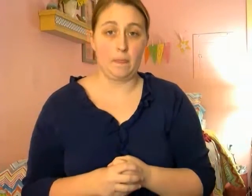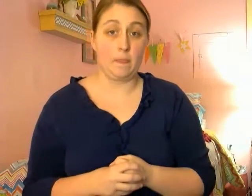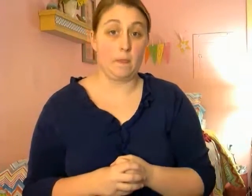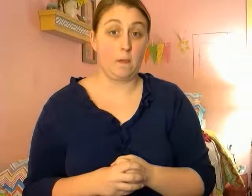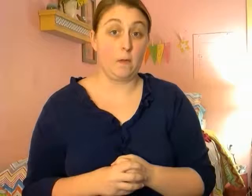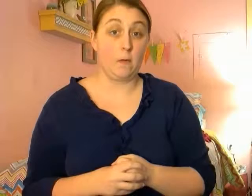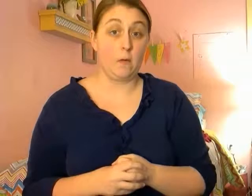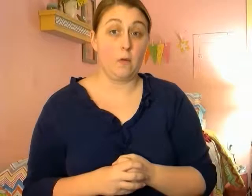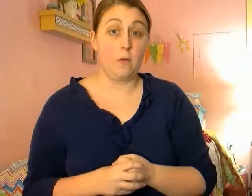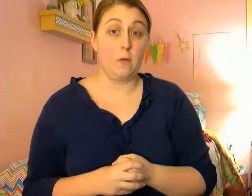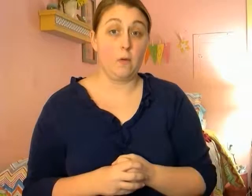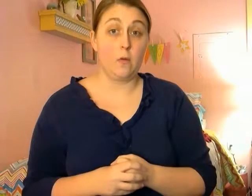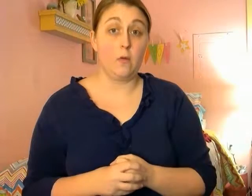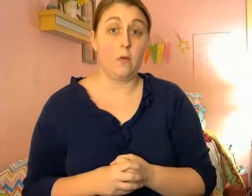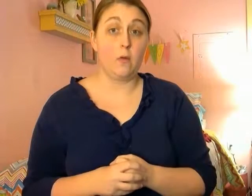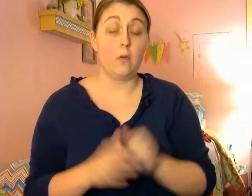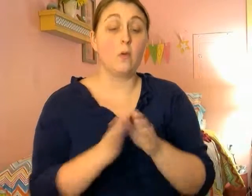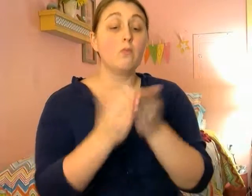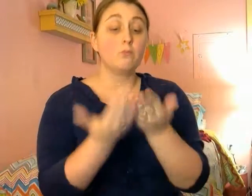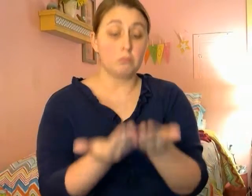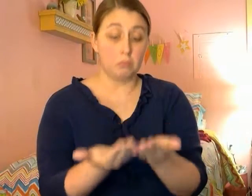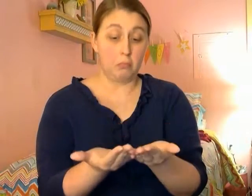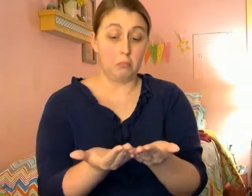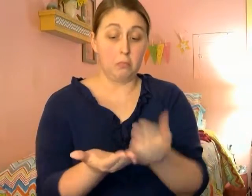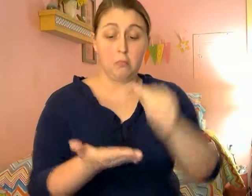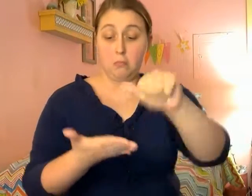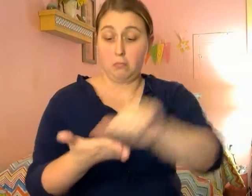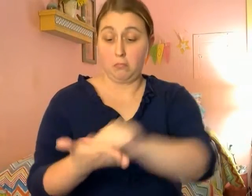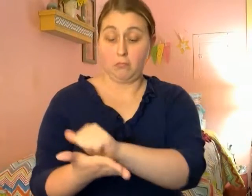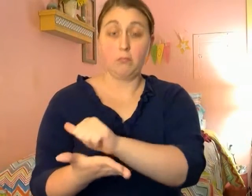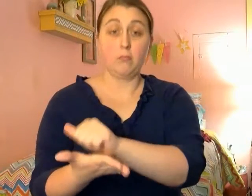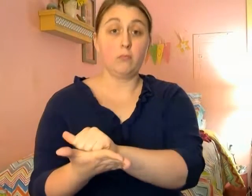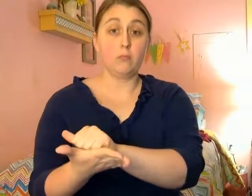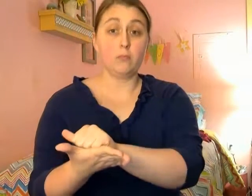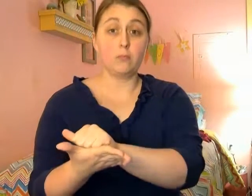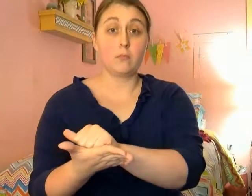Brian, you open your books to page